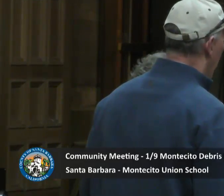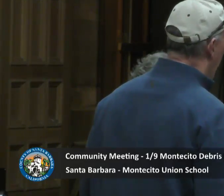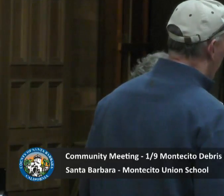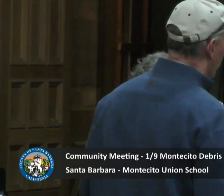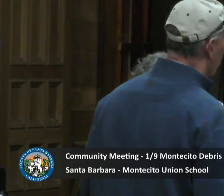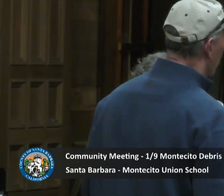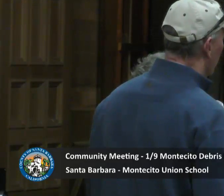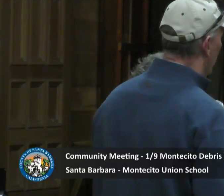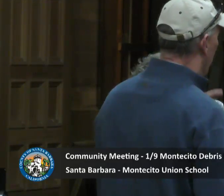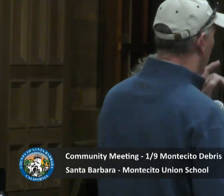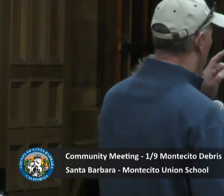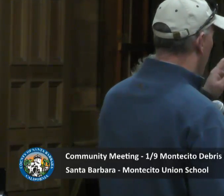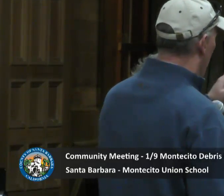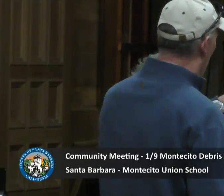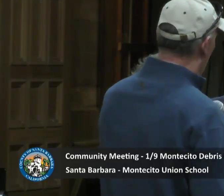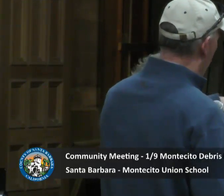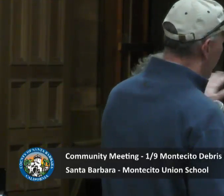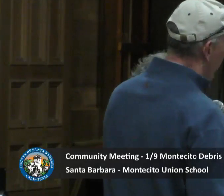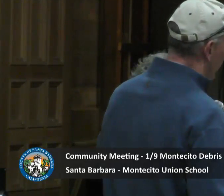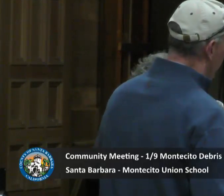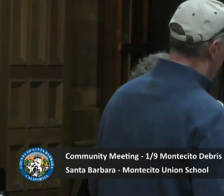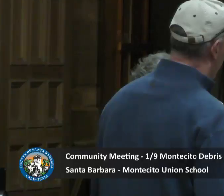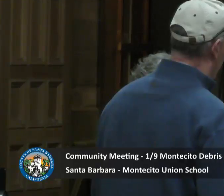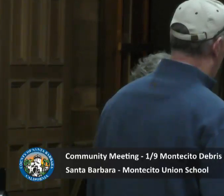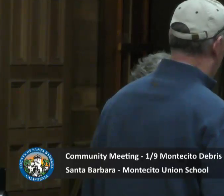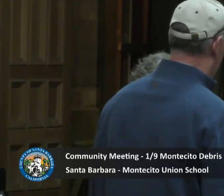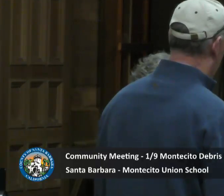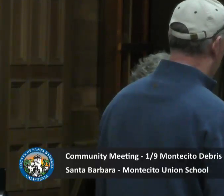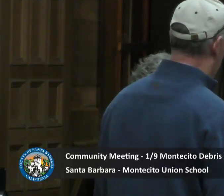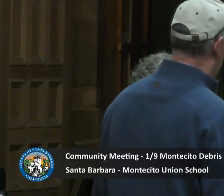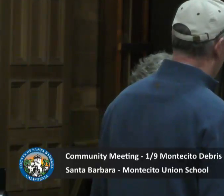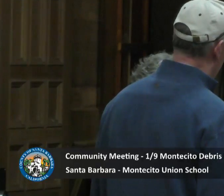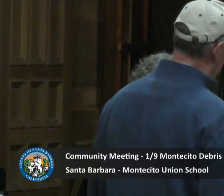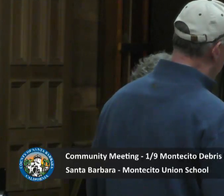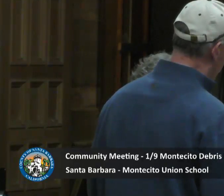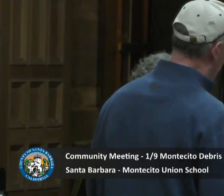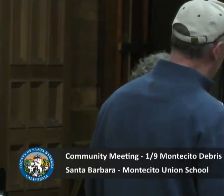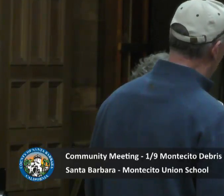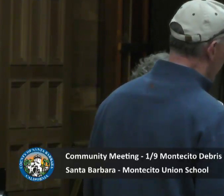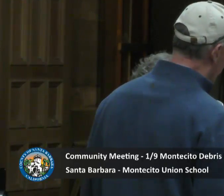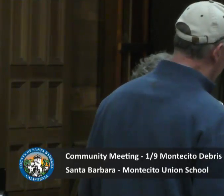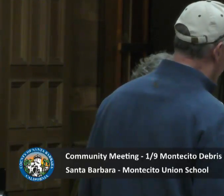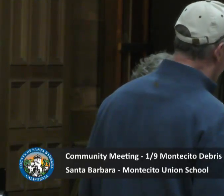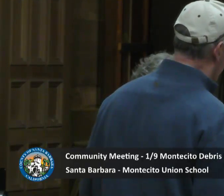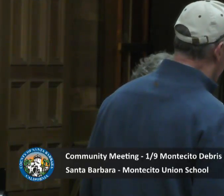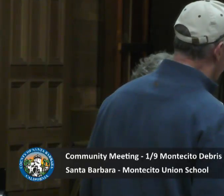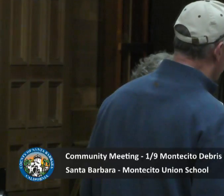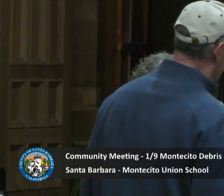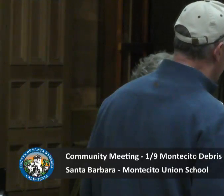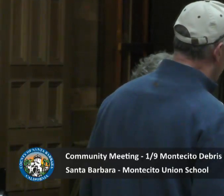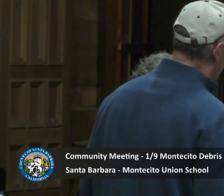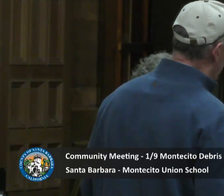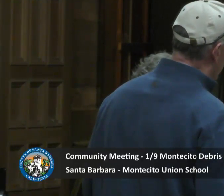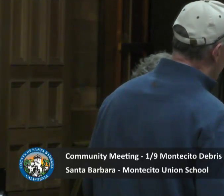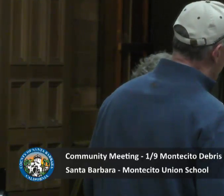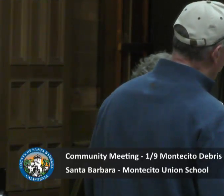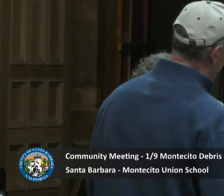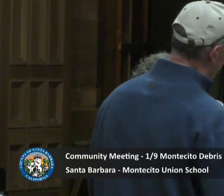what also all fire hydrants. I was told